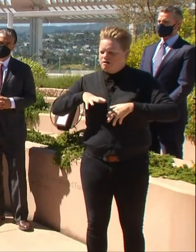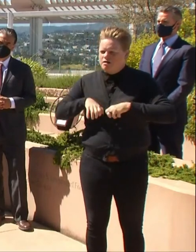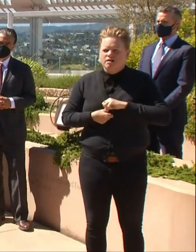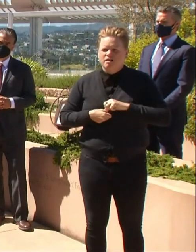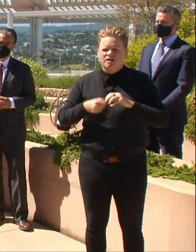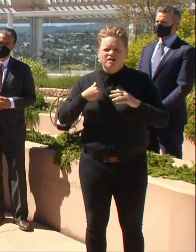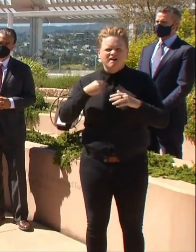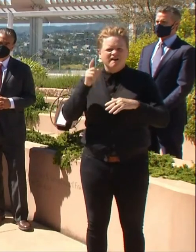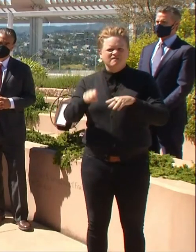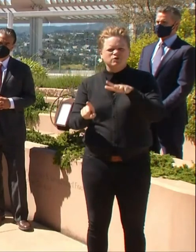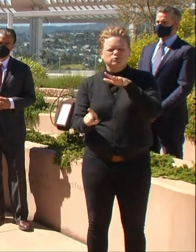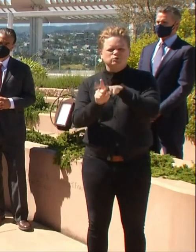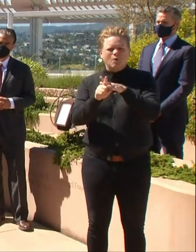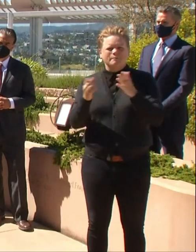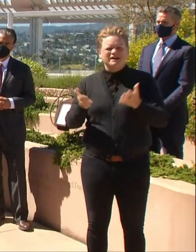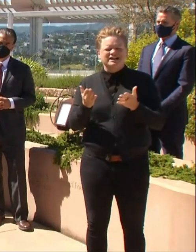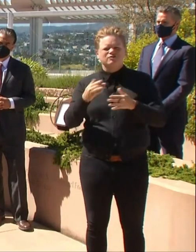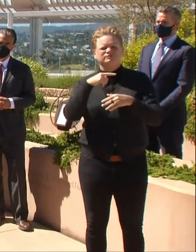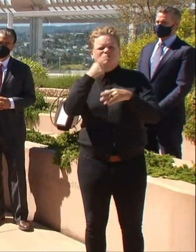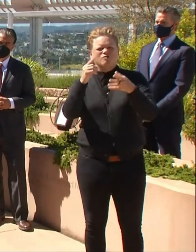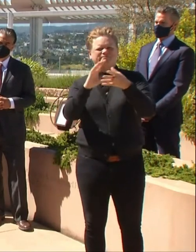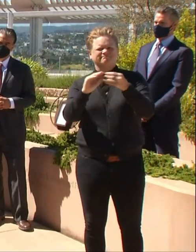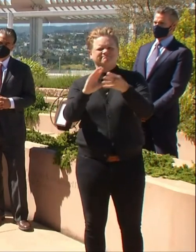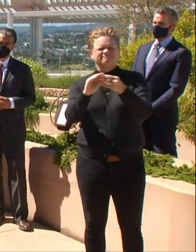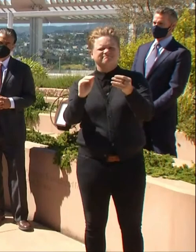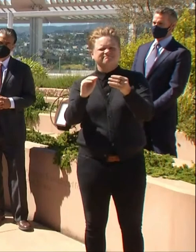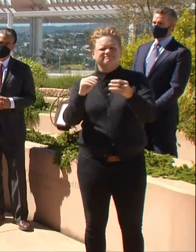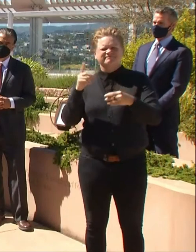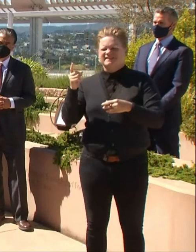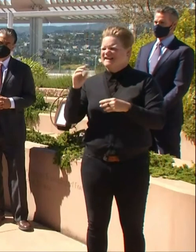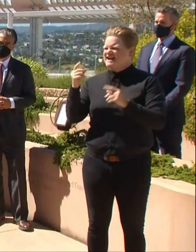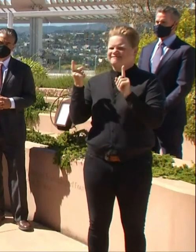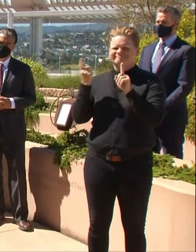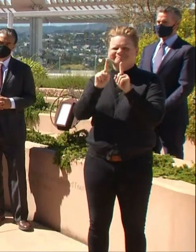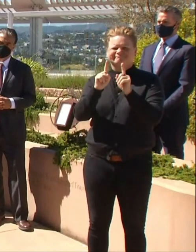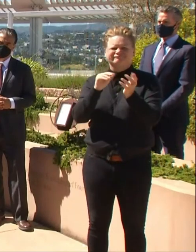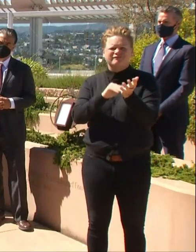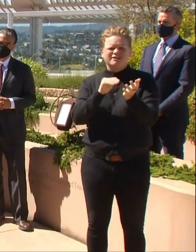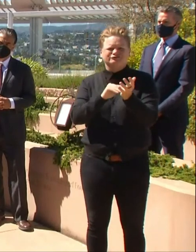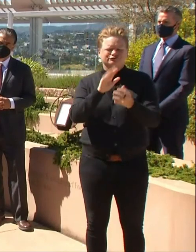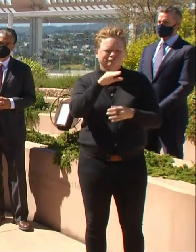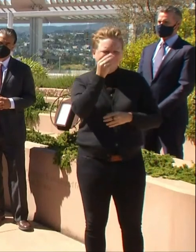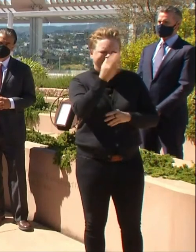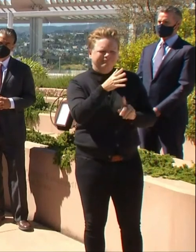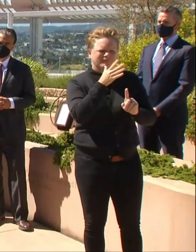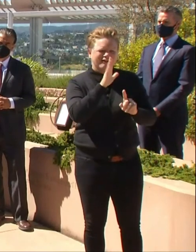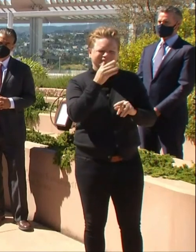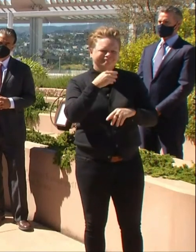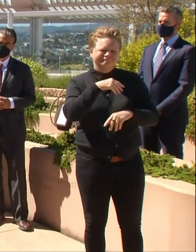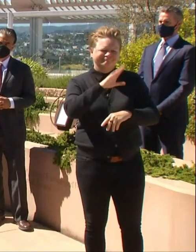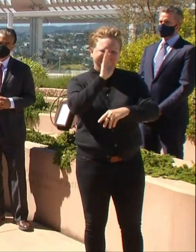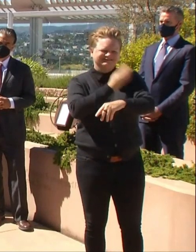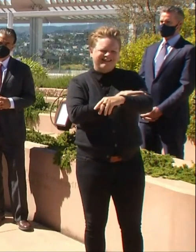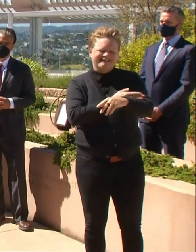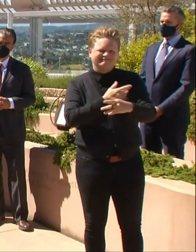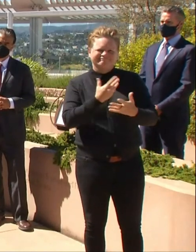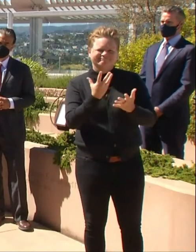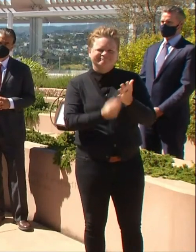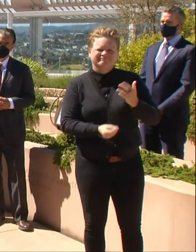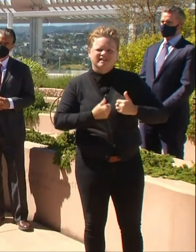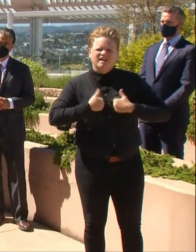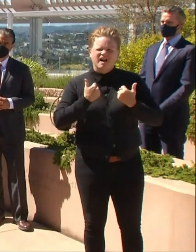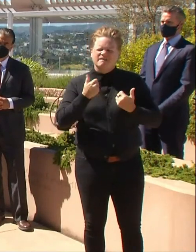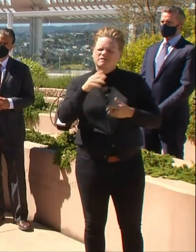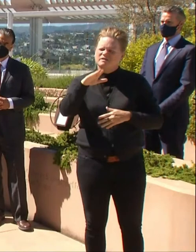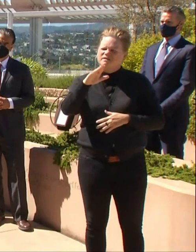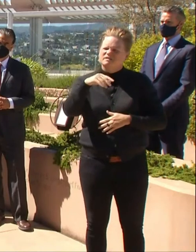Dr. Campbell that their child did not make it. Just imagine if that were you. That's what this is about.